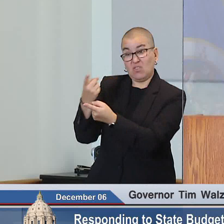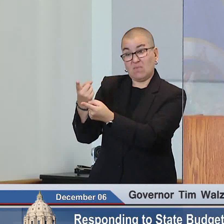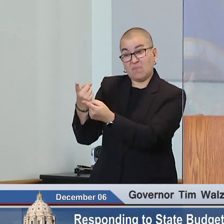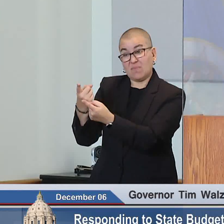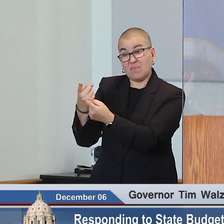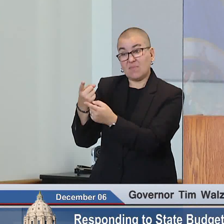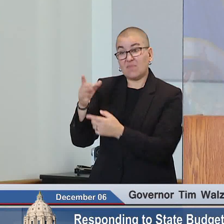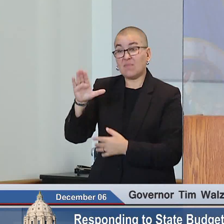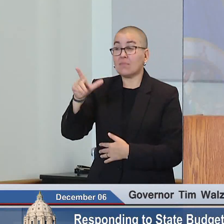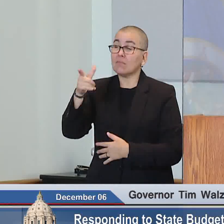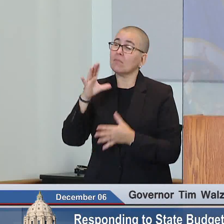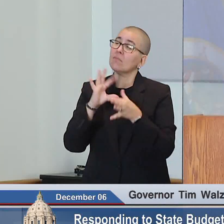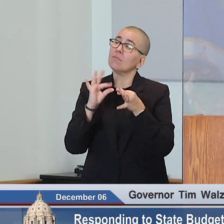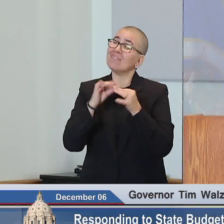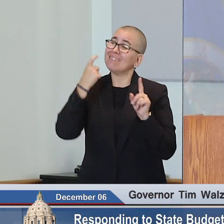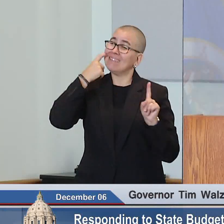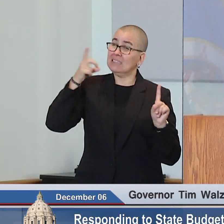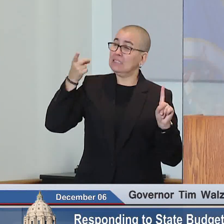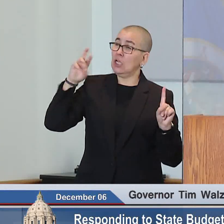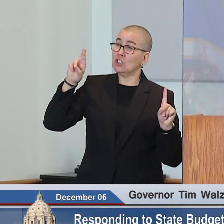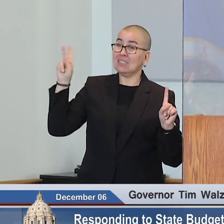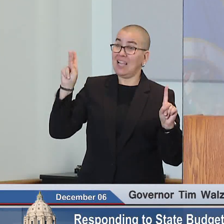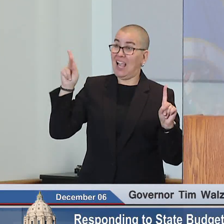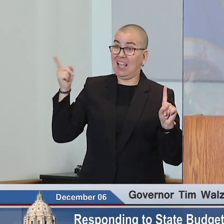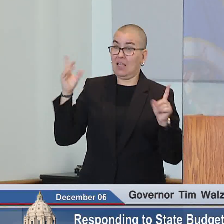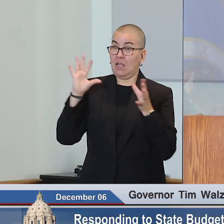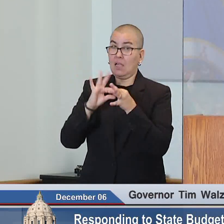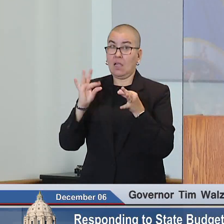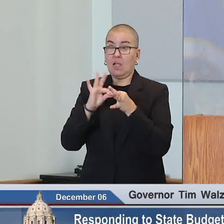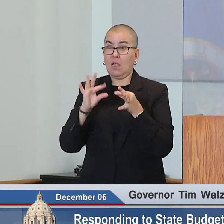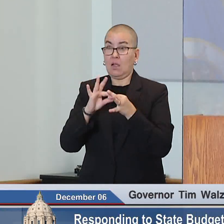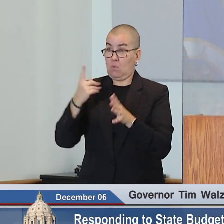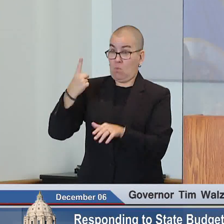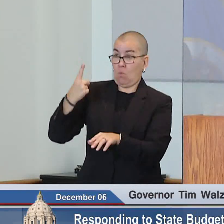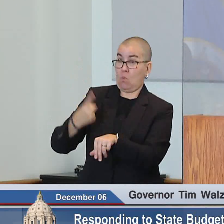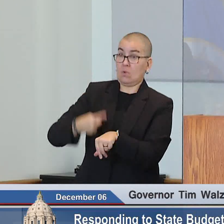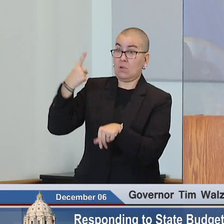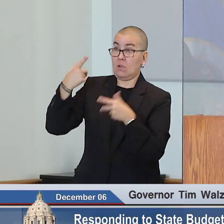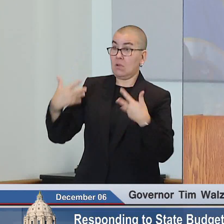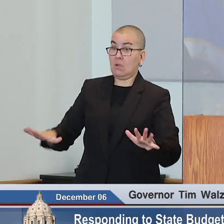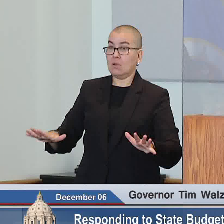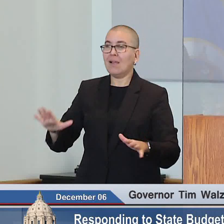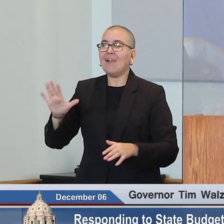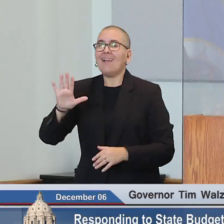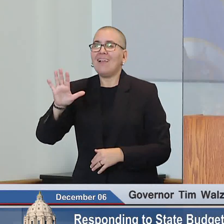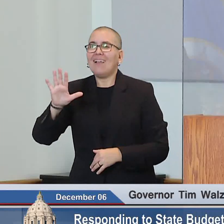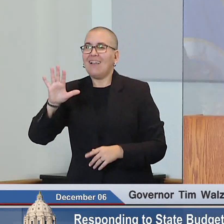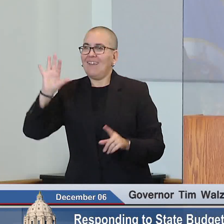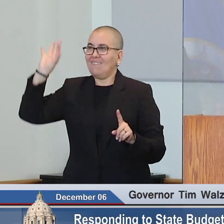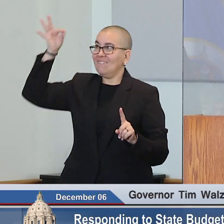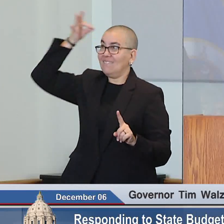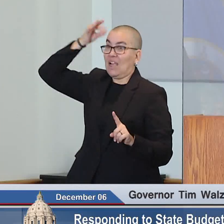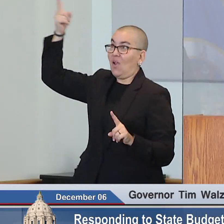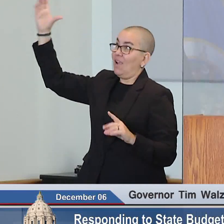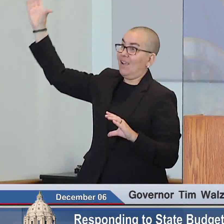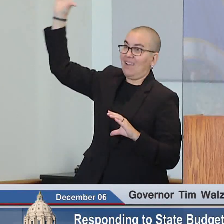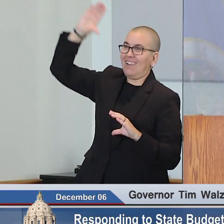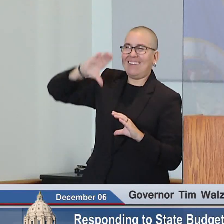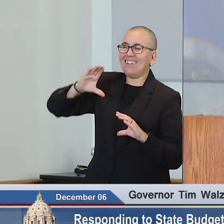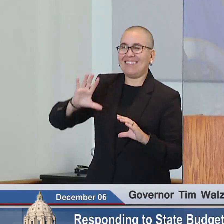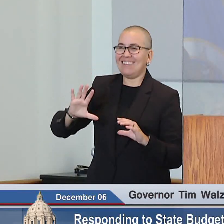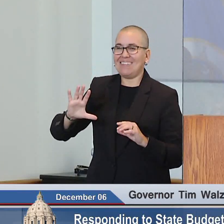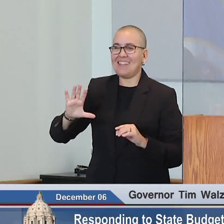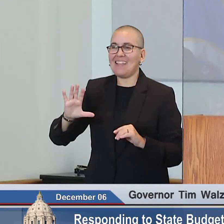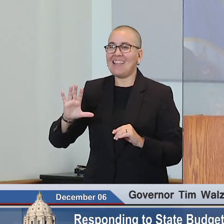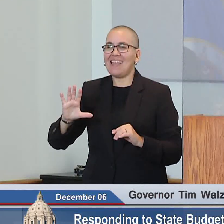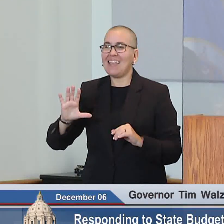an anomaly, a one-time, was there spending differences and federal infusion of money that caused some of this? I think